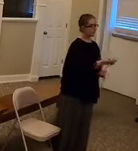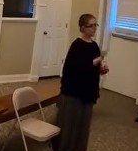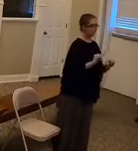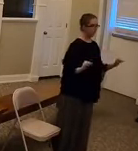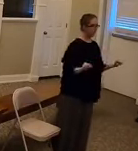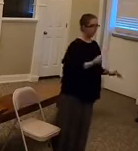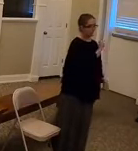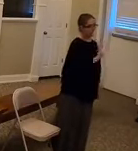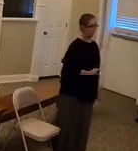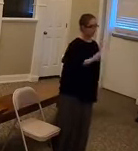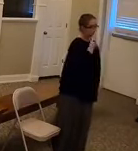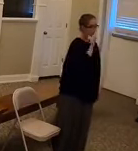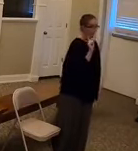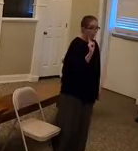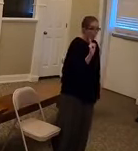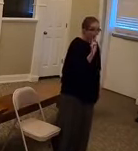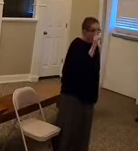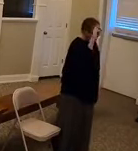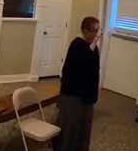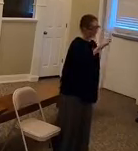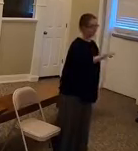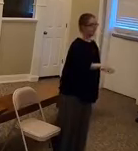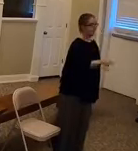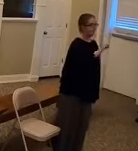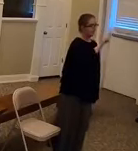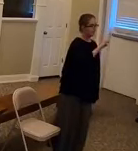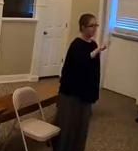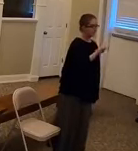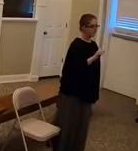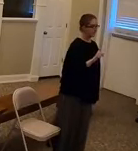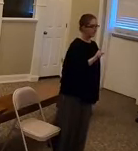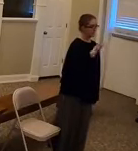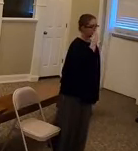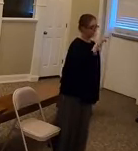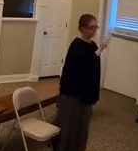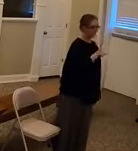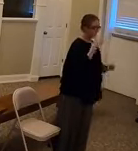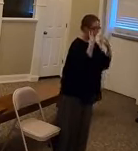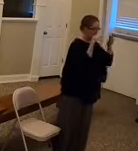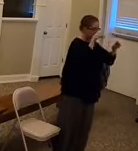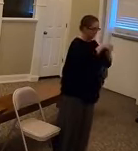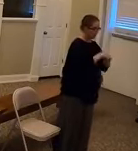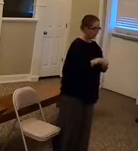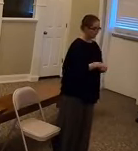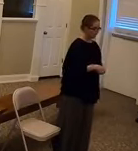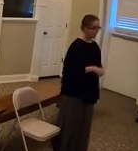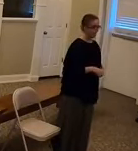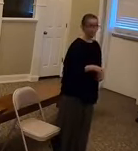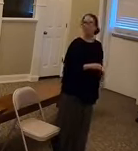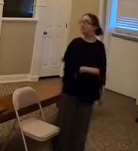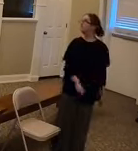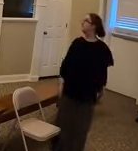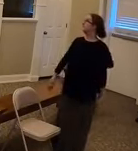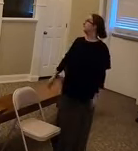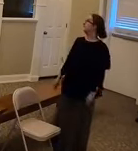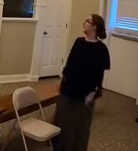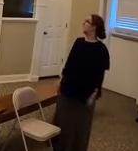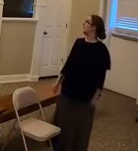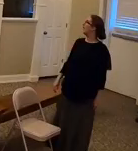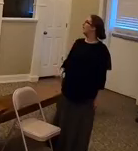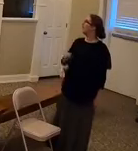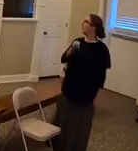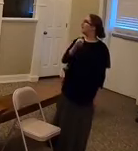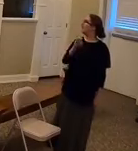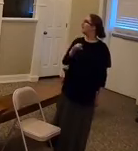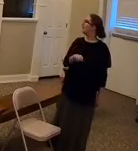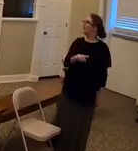the king said unto him, where is he? And Ziba said unto the king, behold, he is in the house of Machir, the son of Amiel